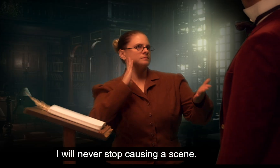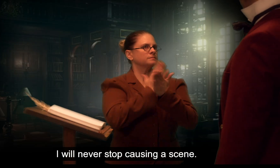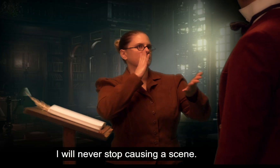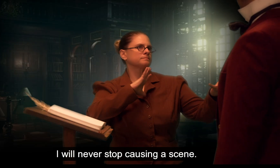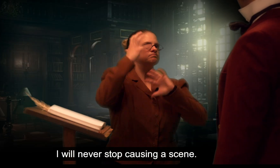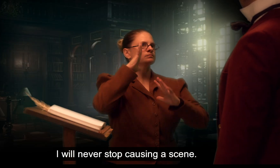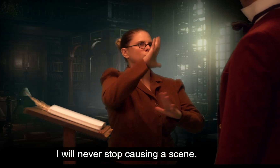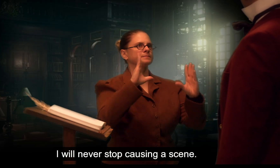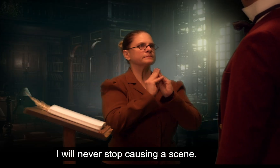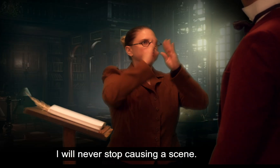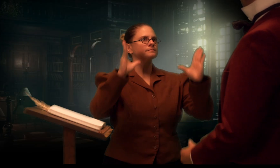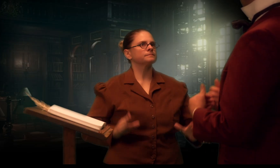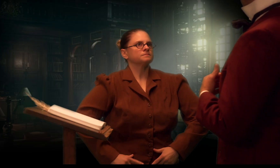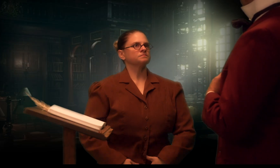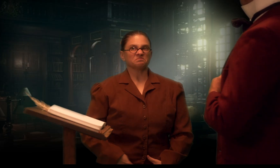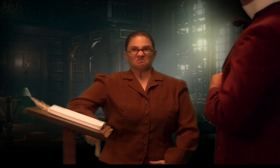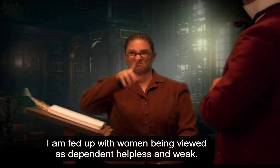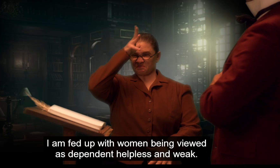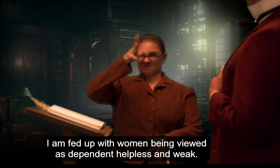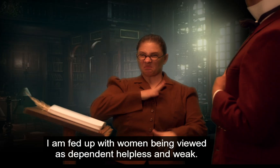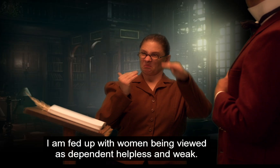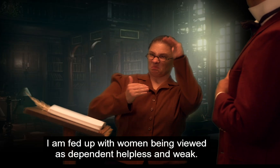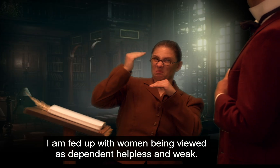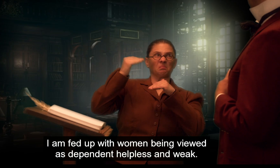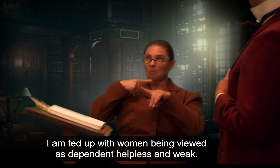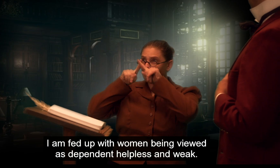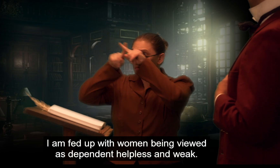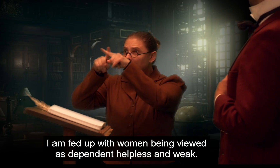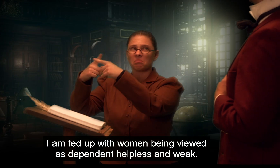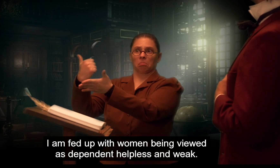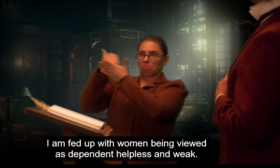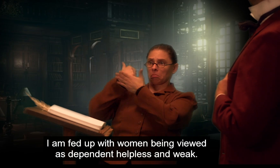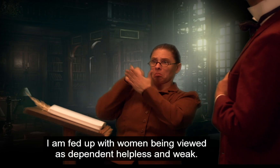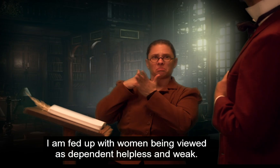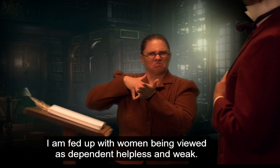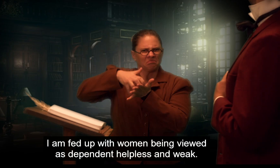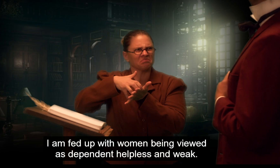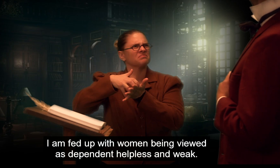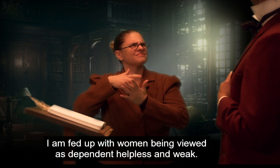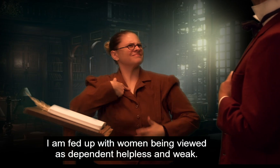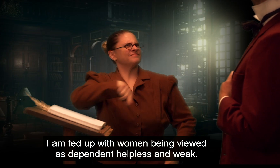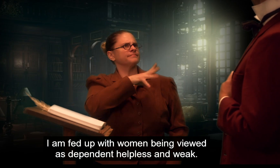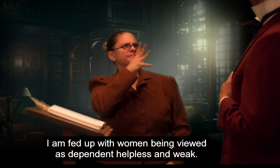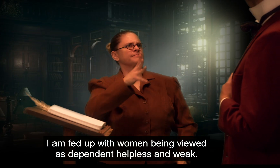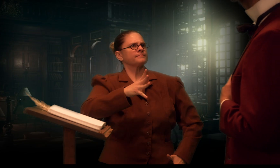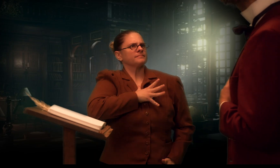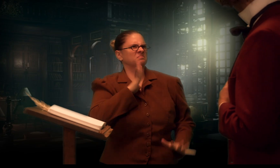stop causing a scene. I am fed up with women being viewed as dependent, helpless, and weak.